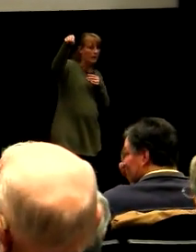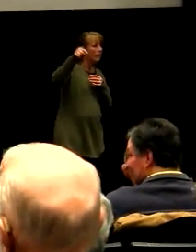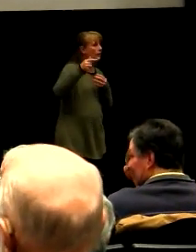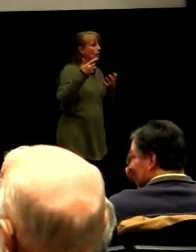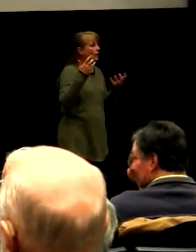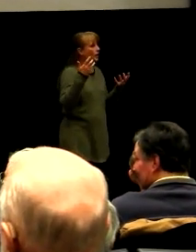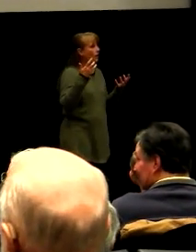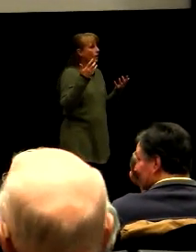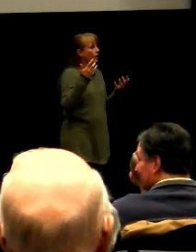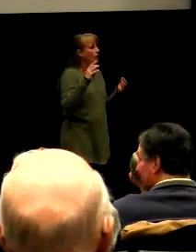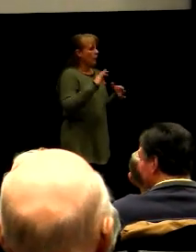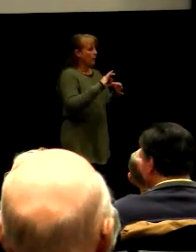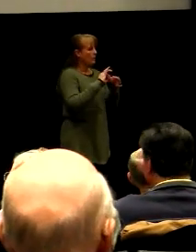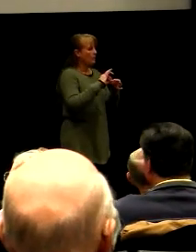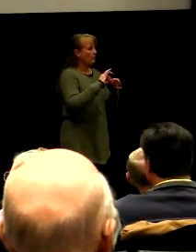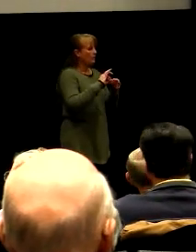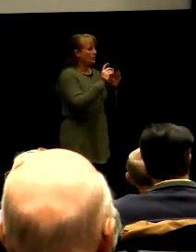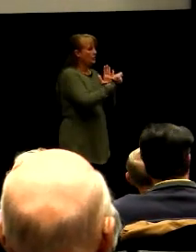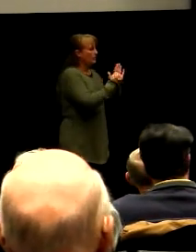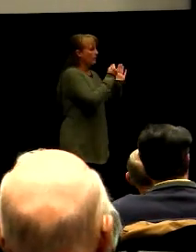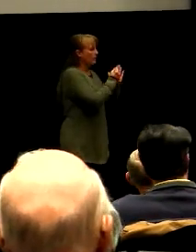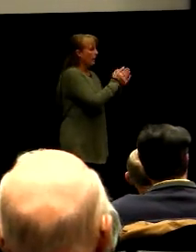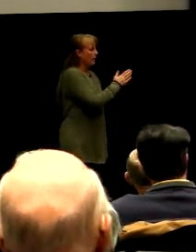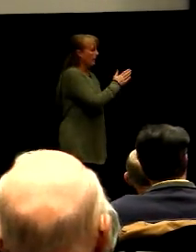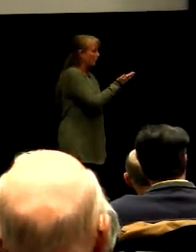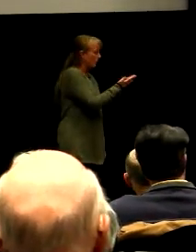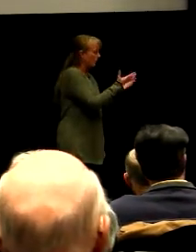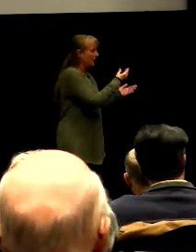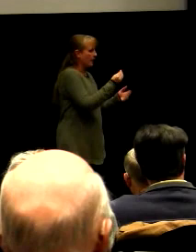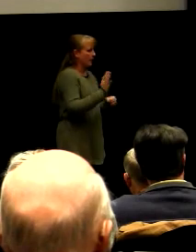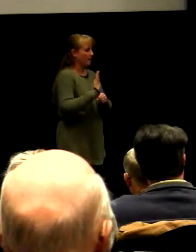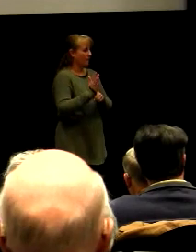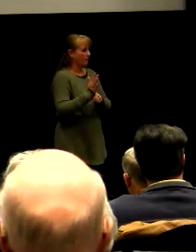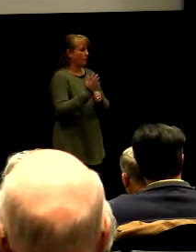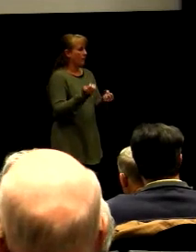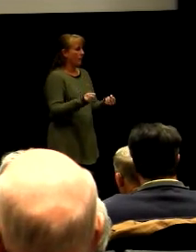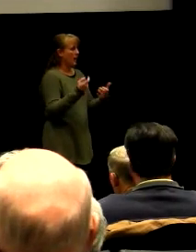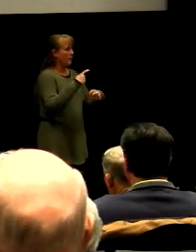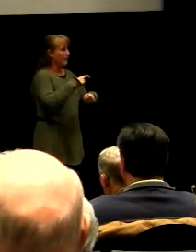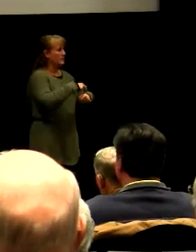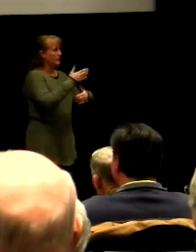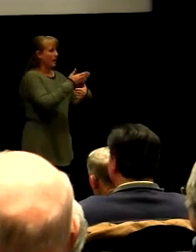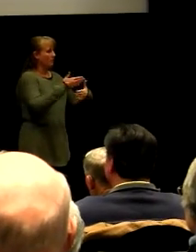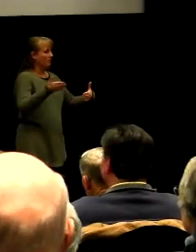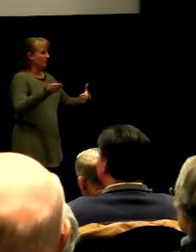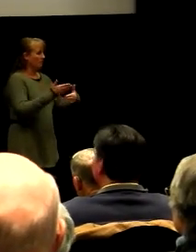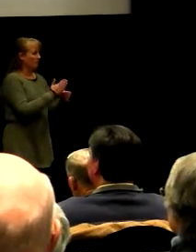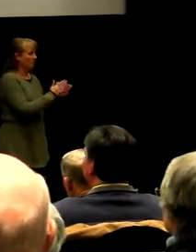What was the relationship in time between the novel coming out and the film coming out?